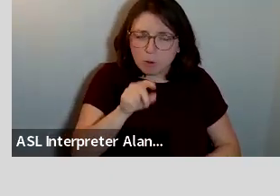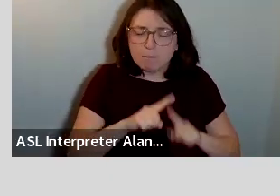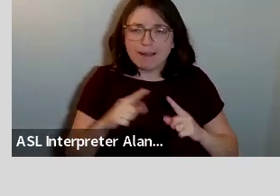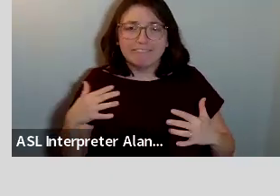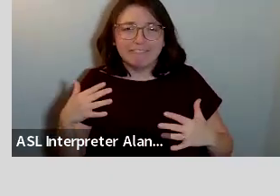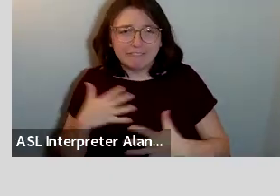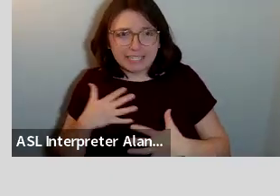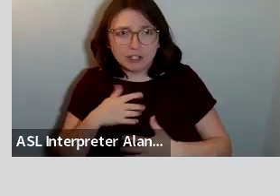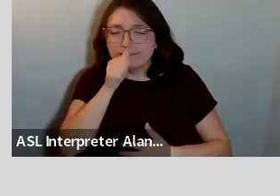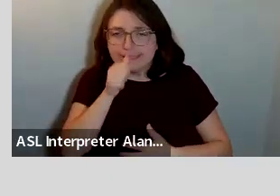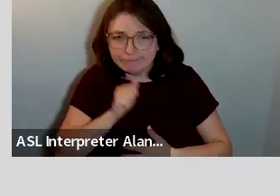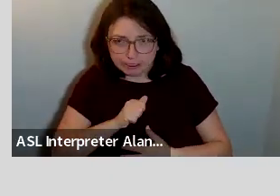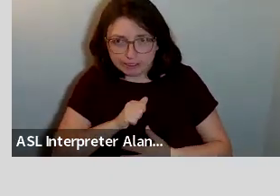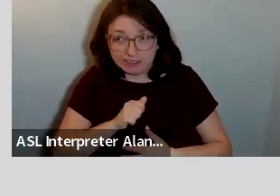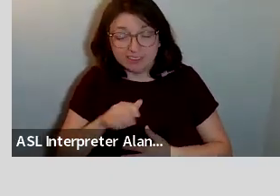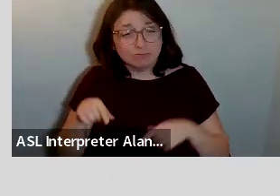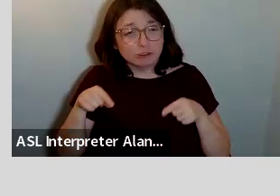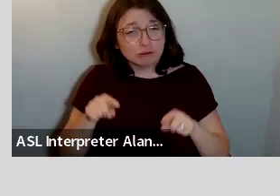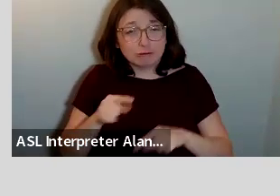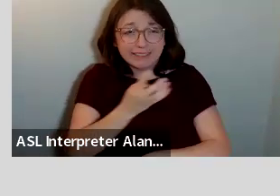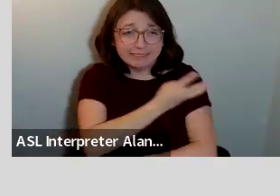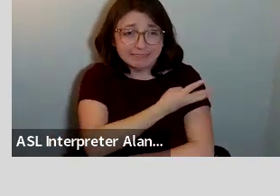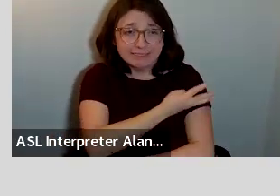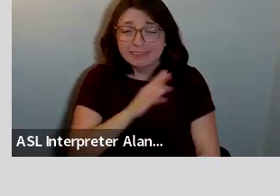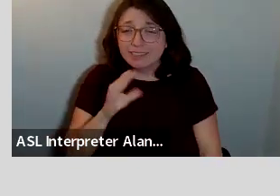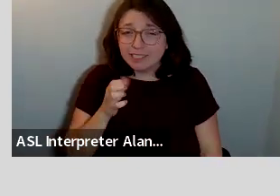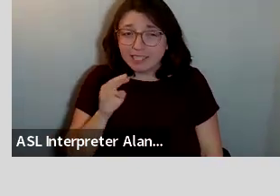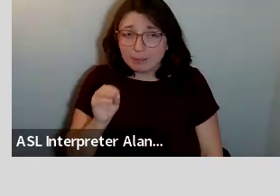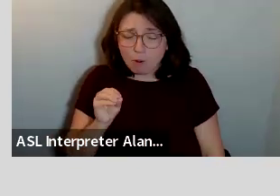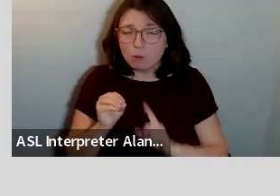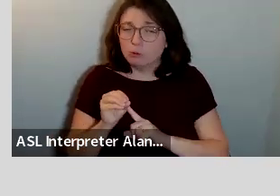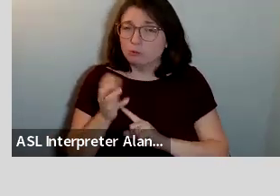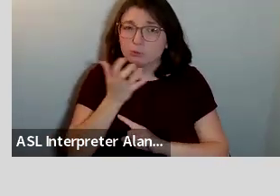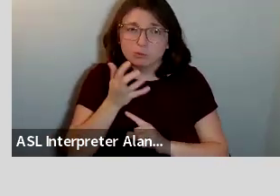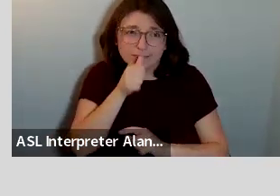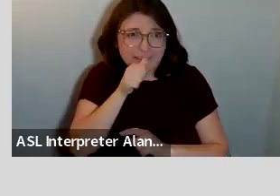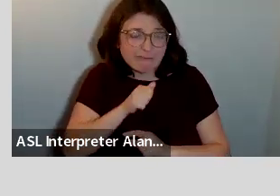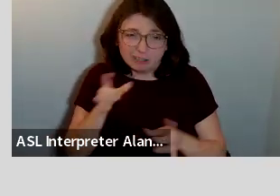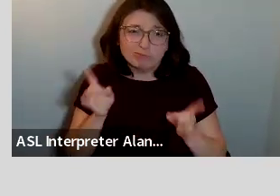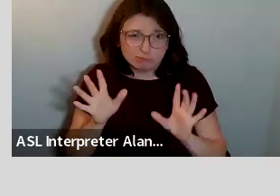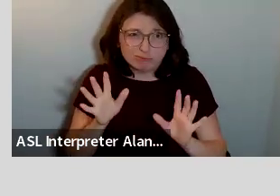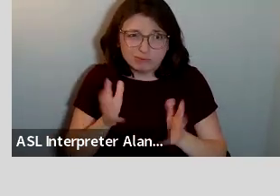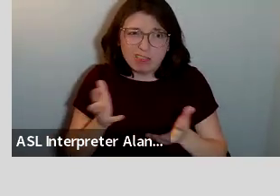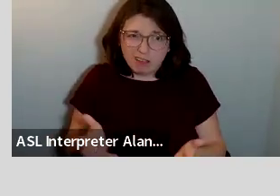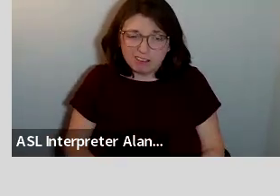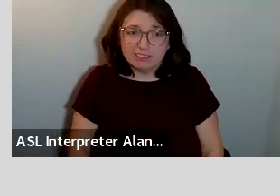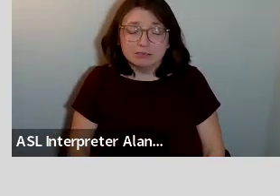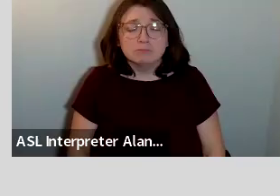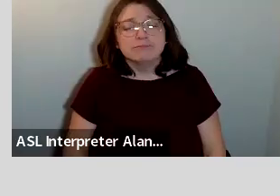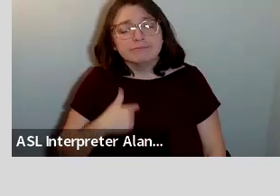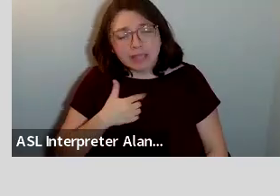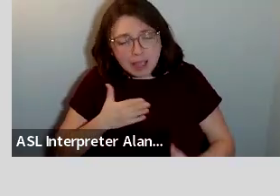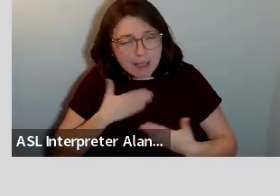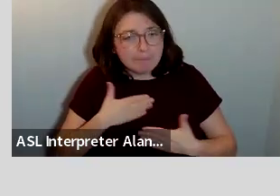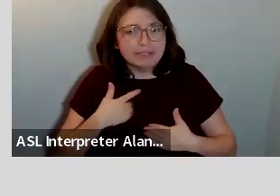lot of suffering in the chemo process. And, I'm grateful I endured it and that